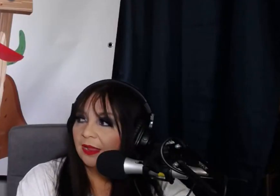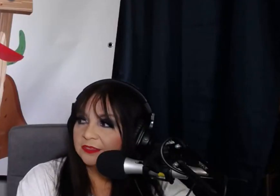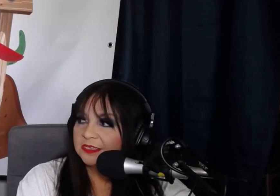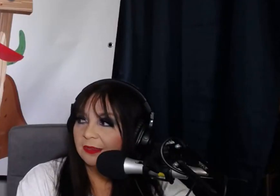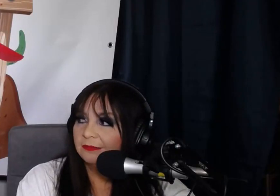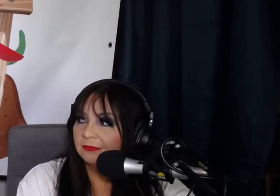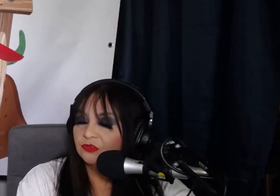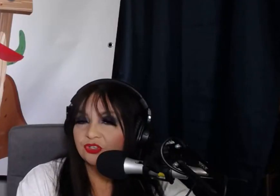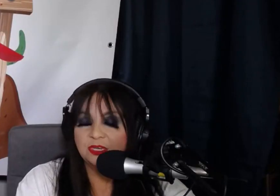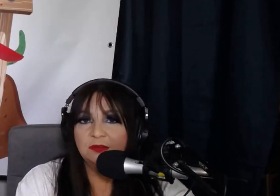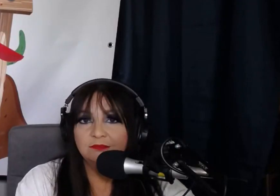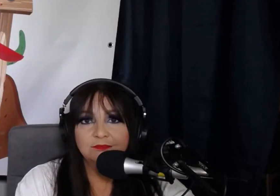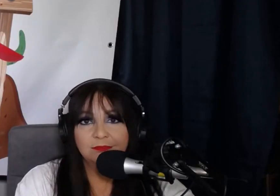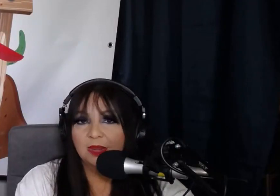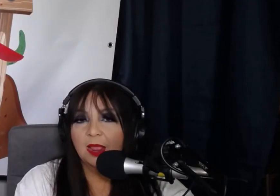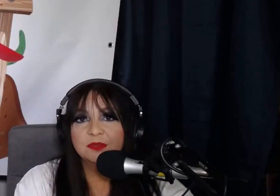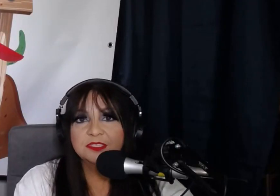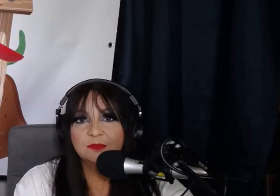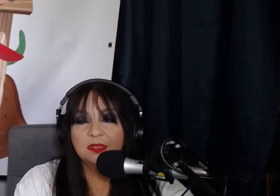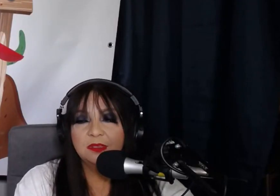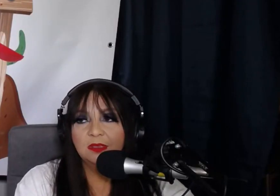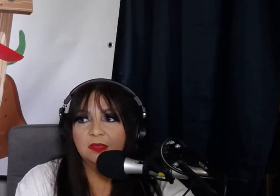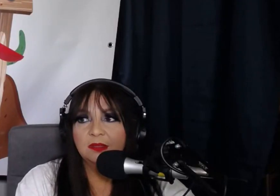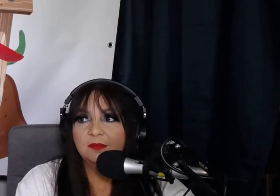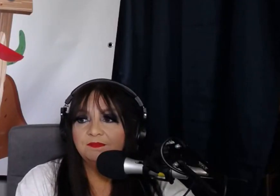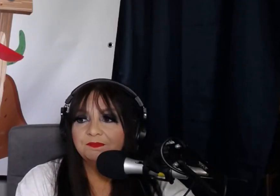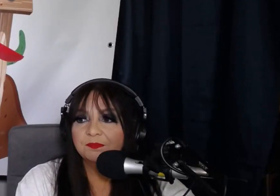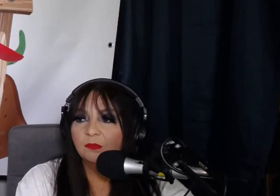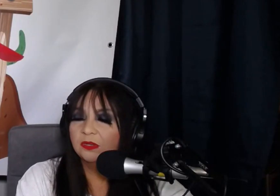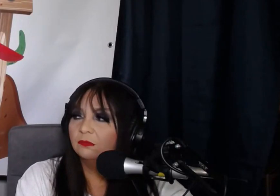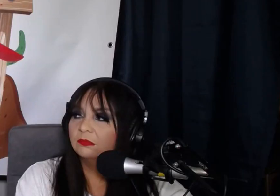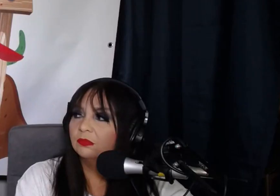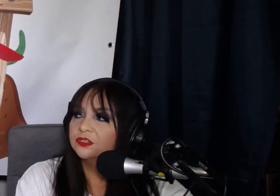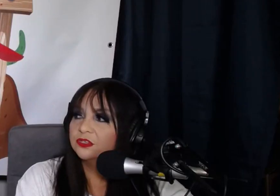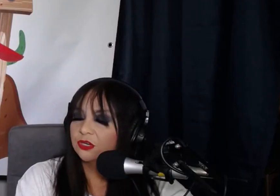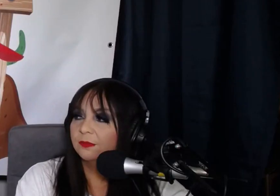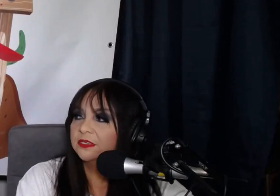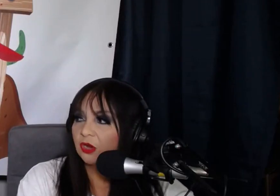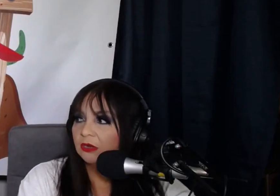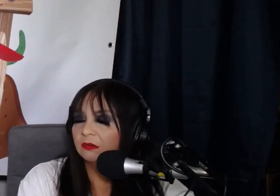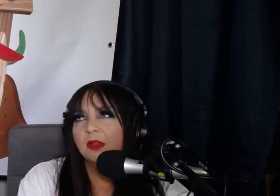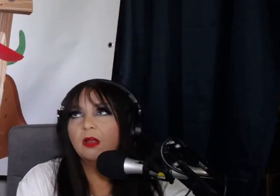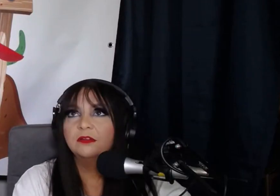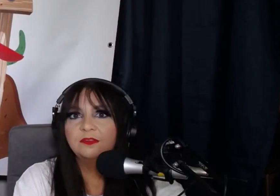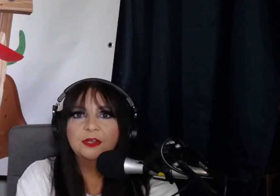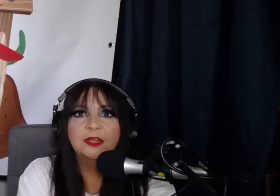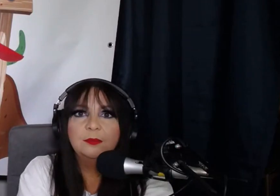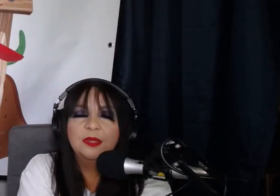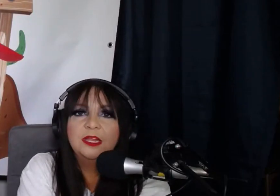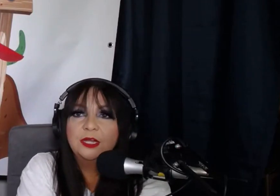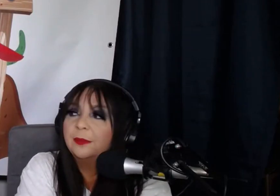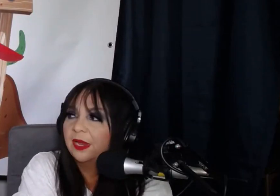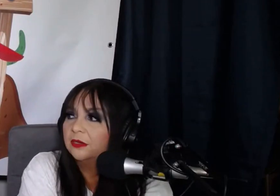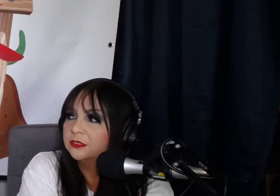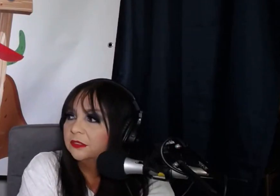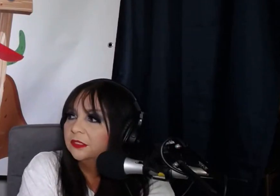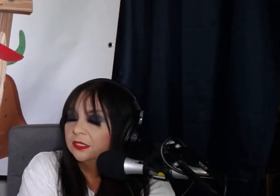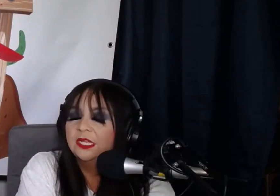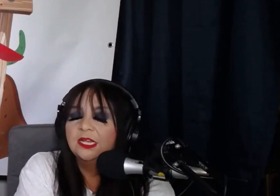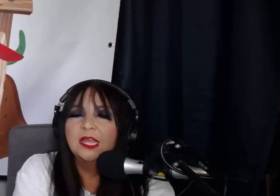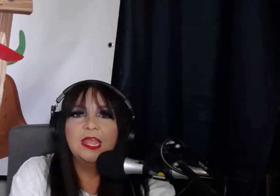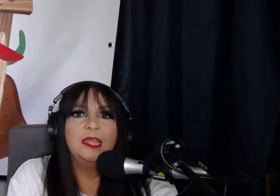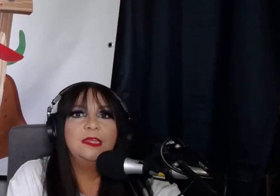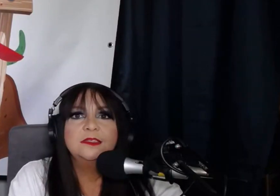completely by accident. She happens to be, what's the term? It's not hard of hearing, but hearing impaired.